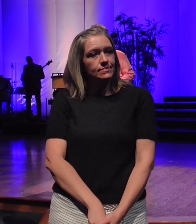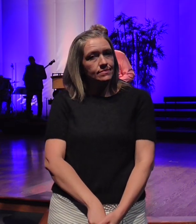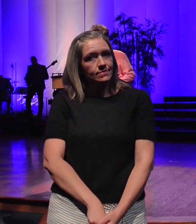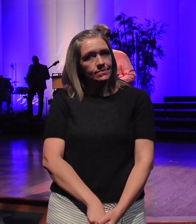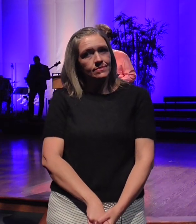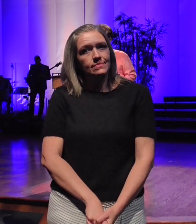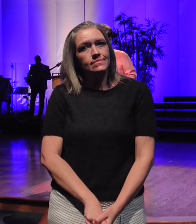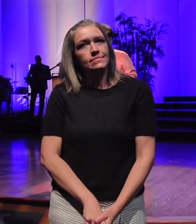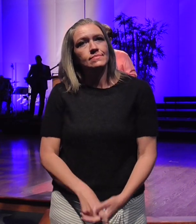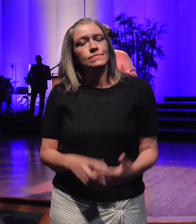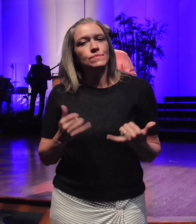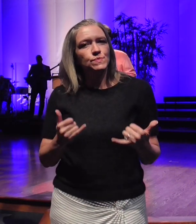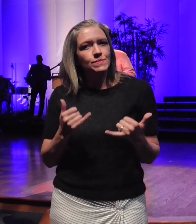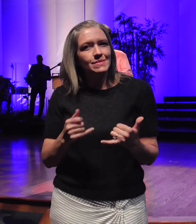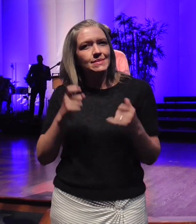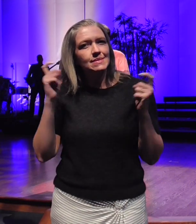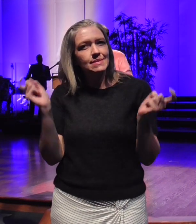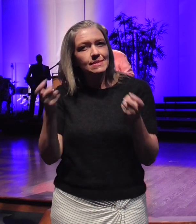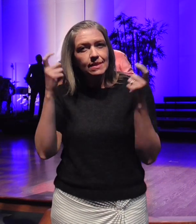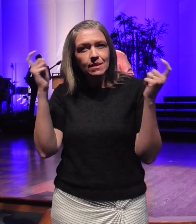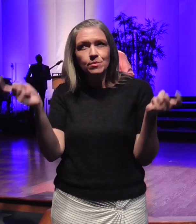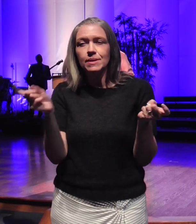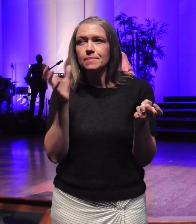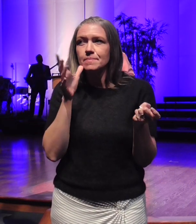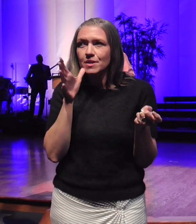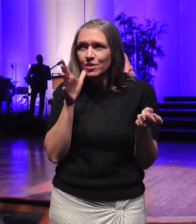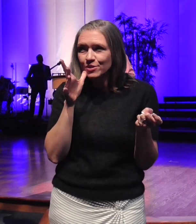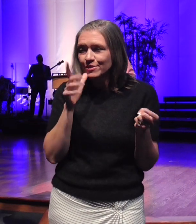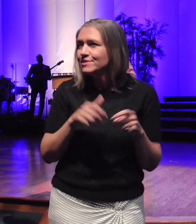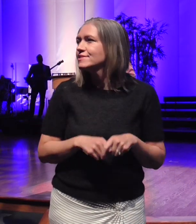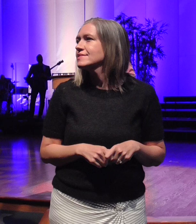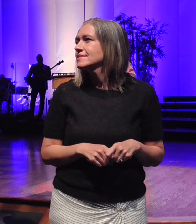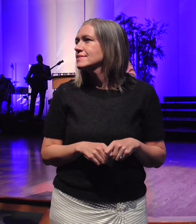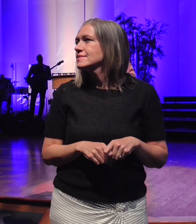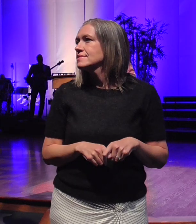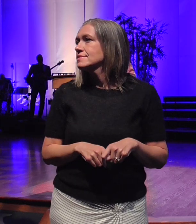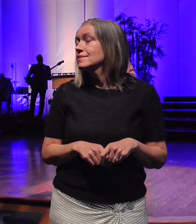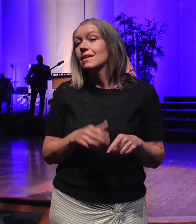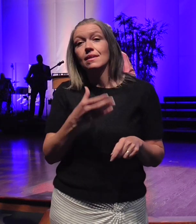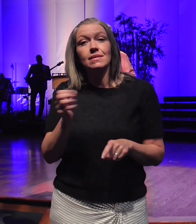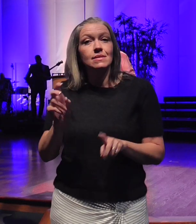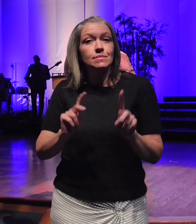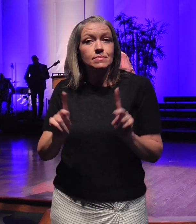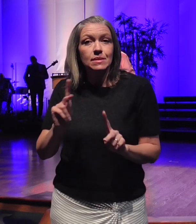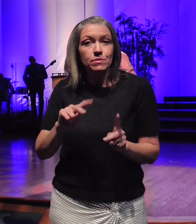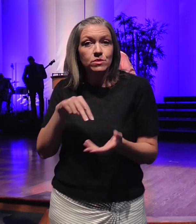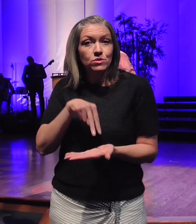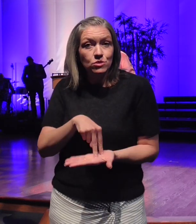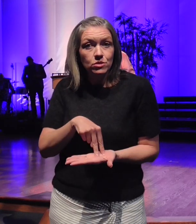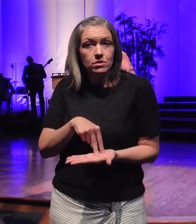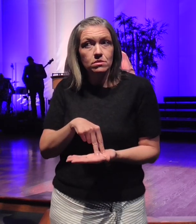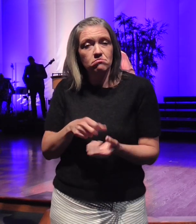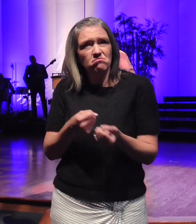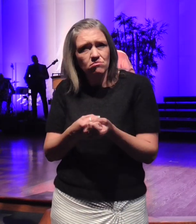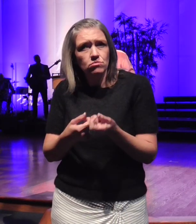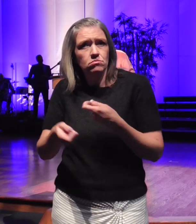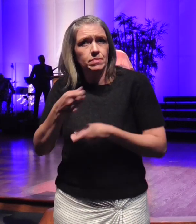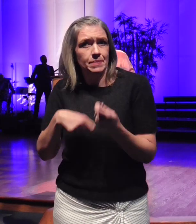In celebration of mothers today, and also those who have stood in the place of